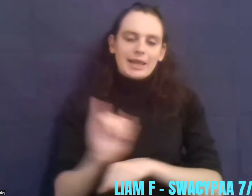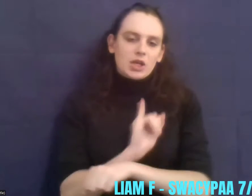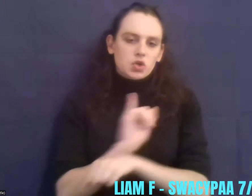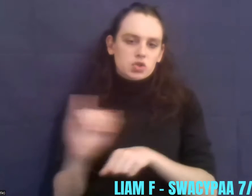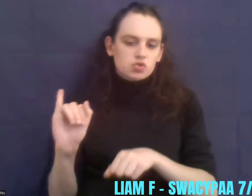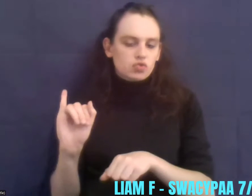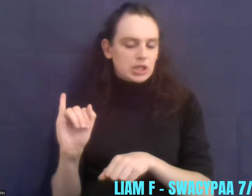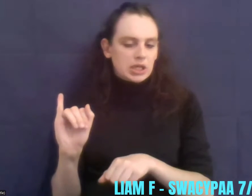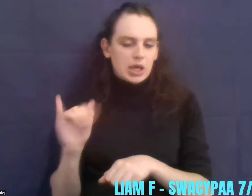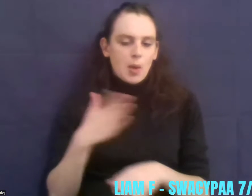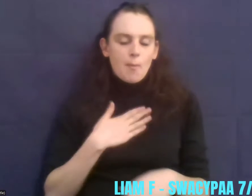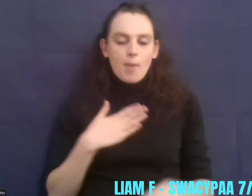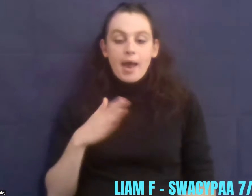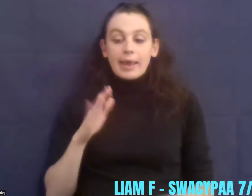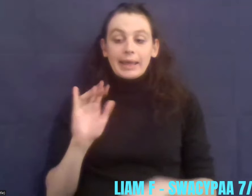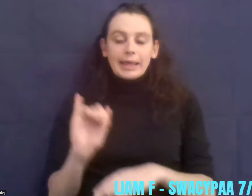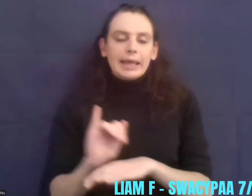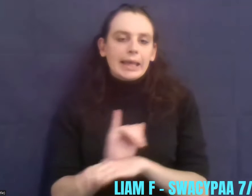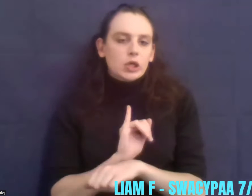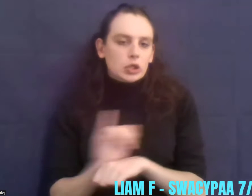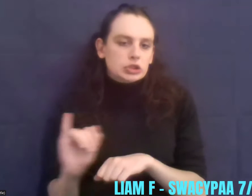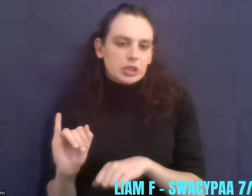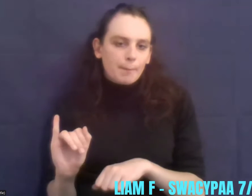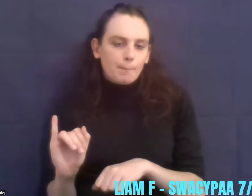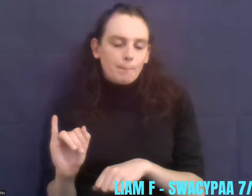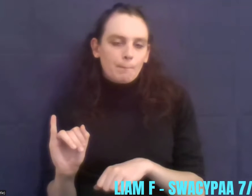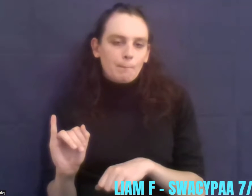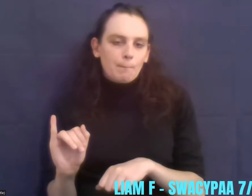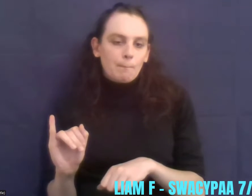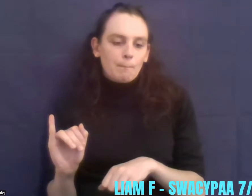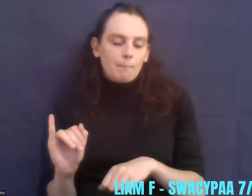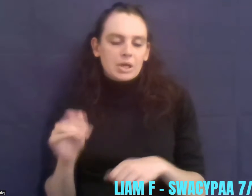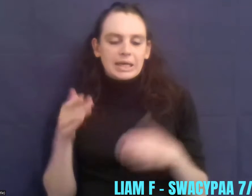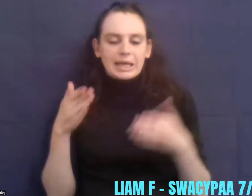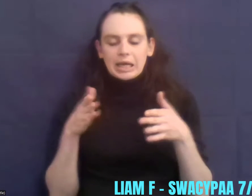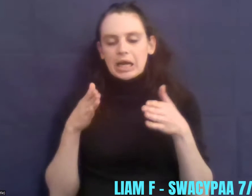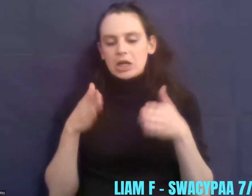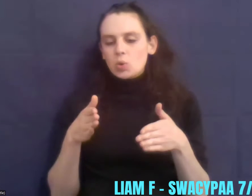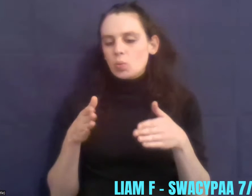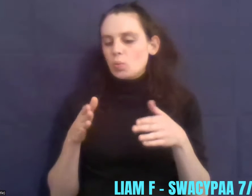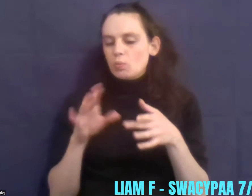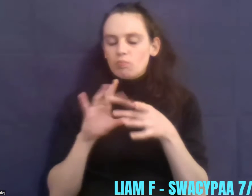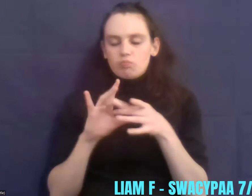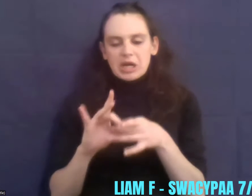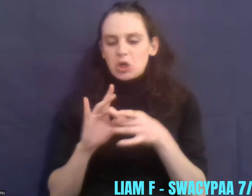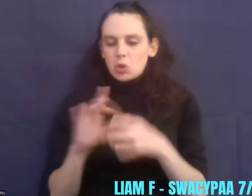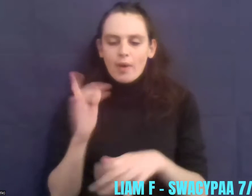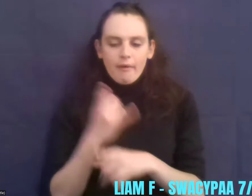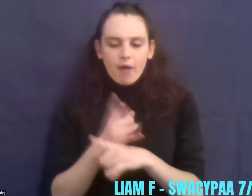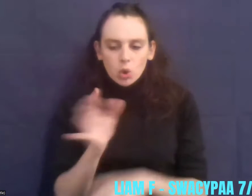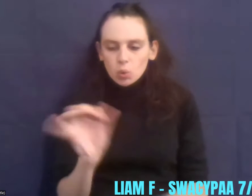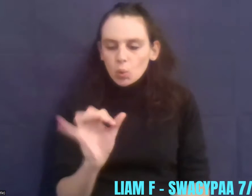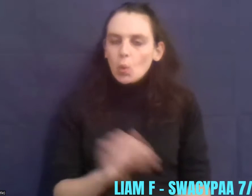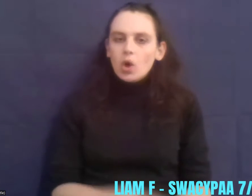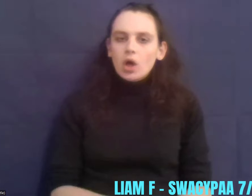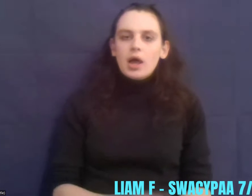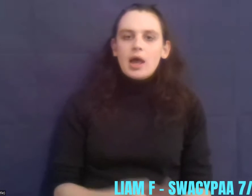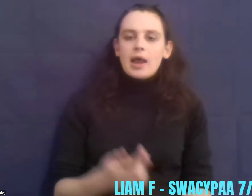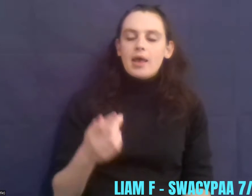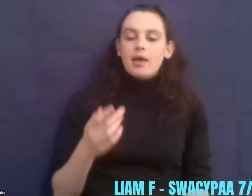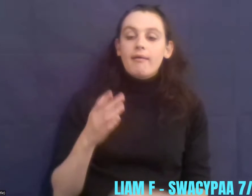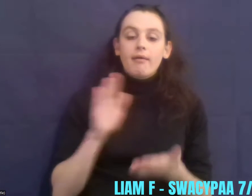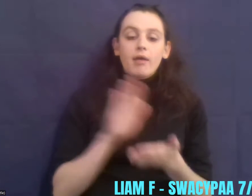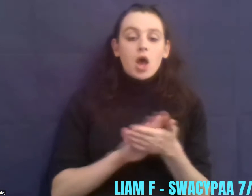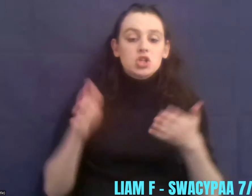largest alcohol distribution company in the world. And after college, came down to Sonoma County to work